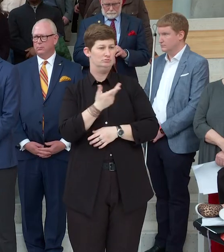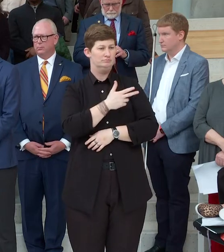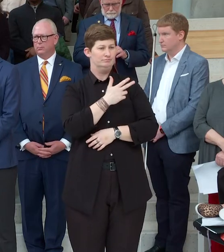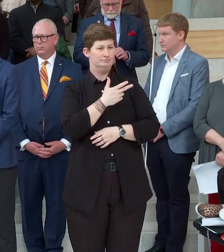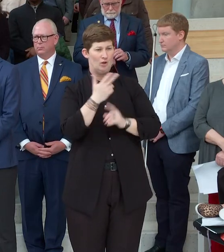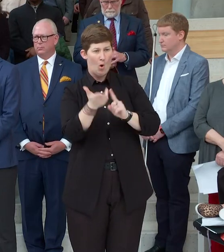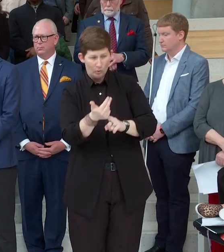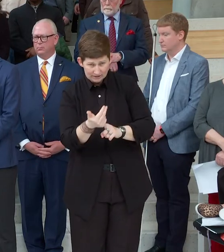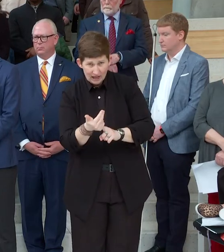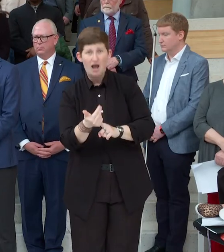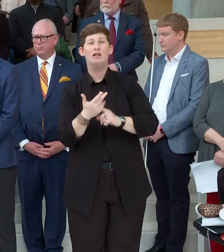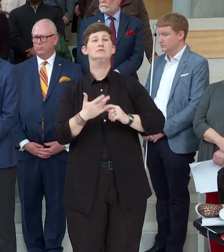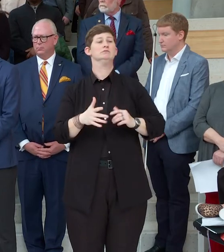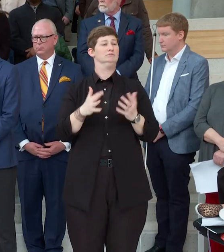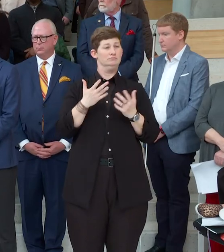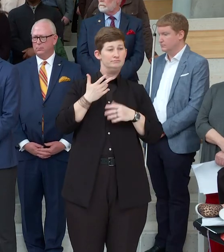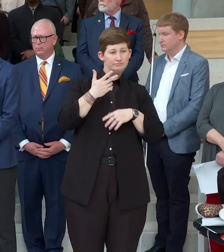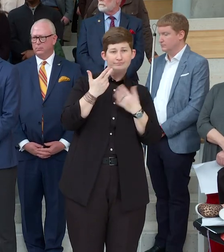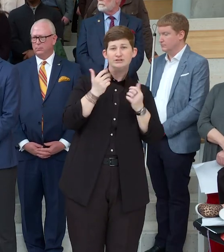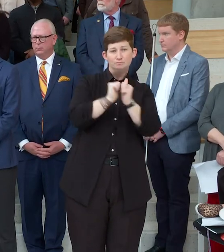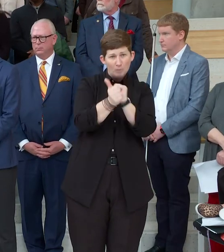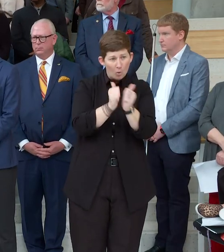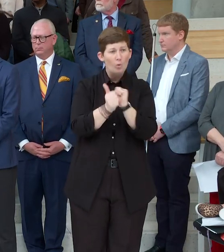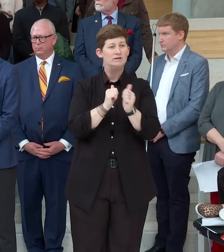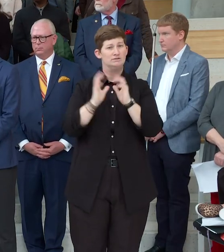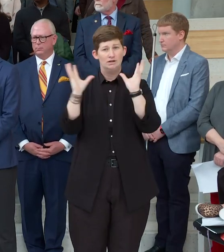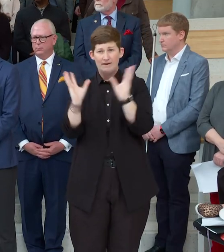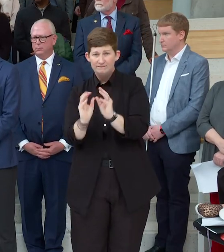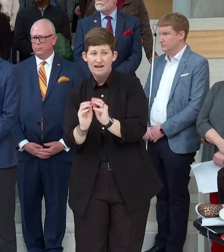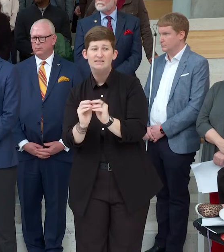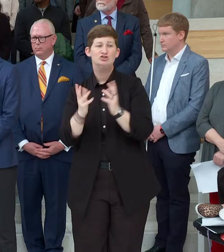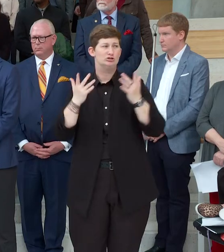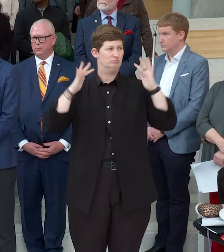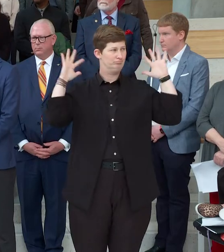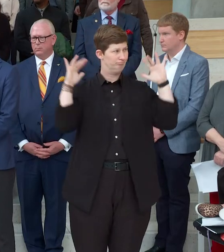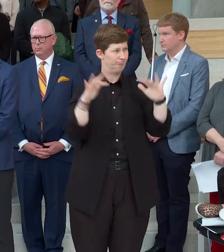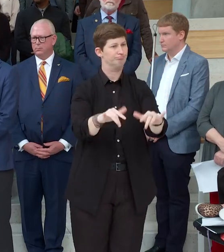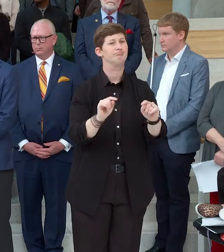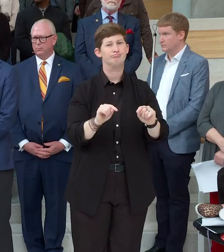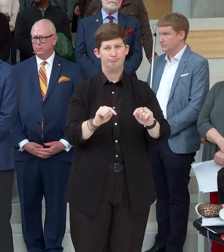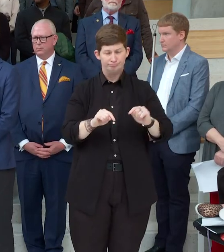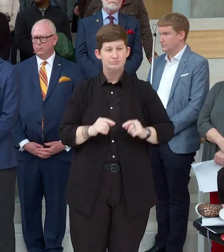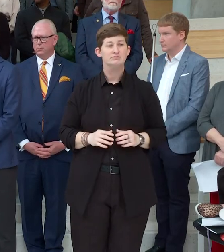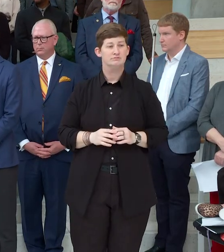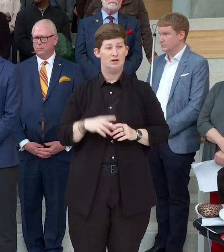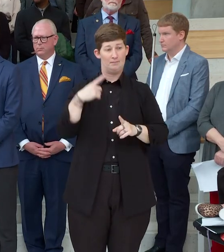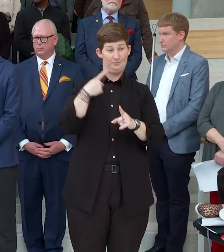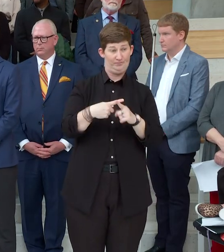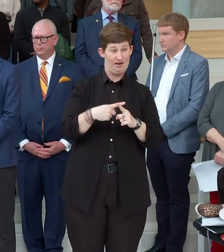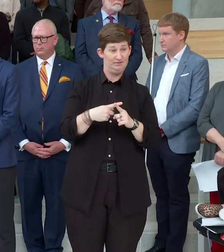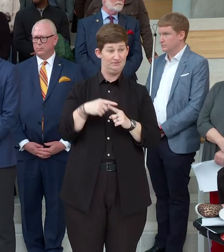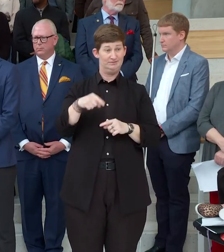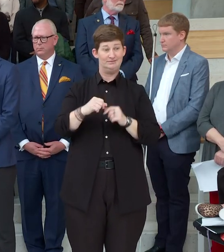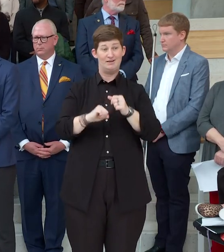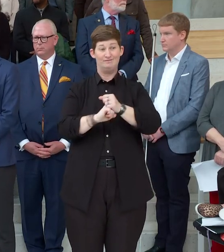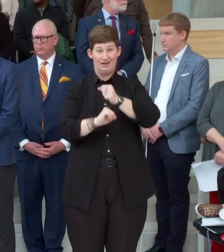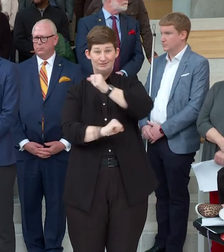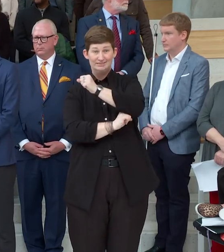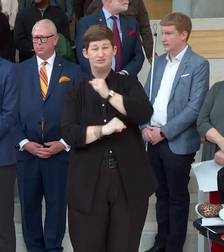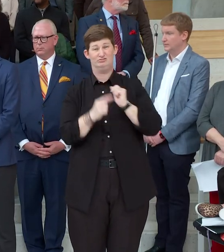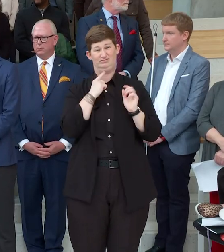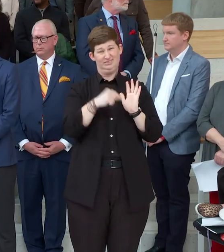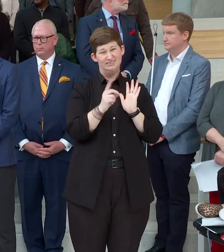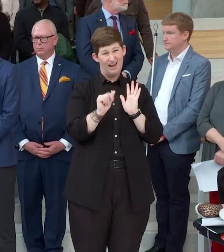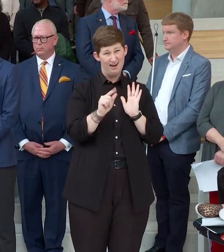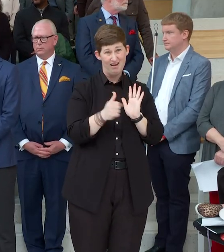impact of our sports and events and conventions. We also want to ground this reality in data. We want to understand what is the impact in